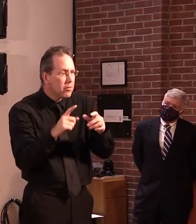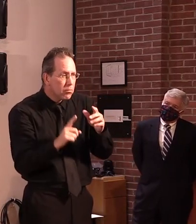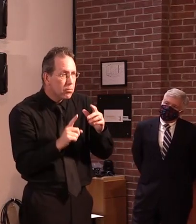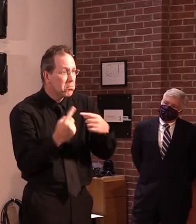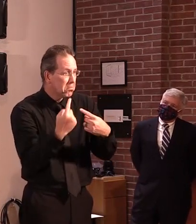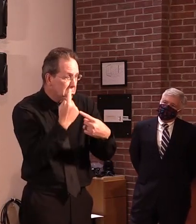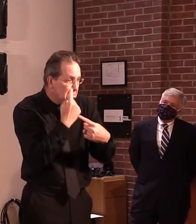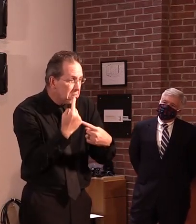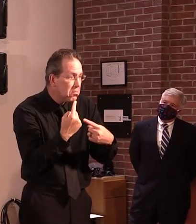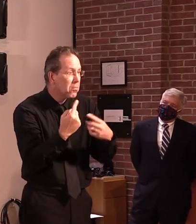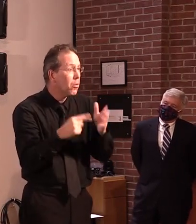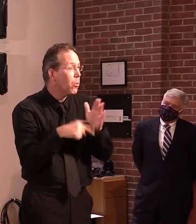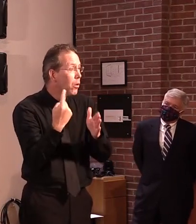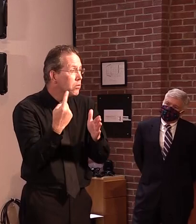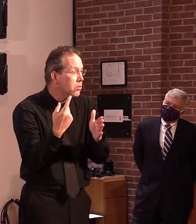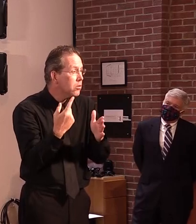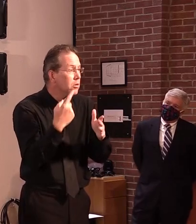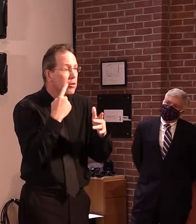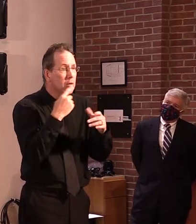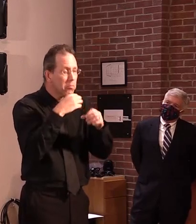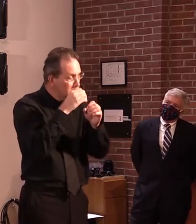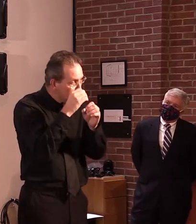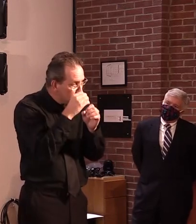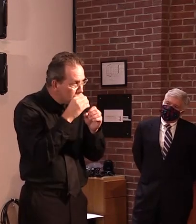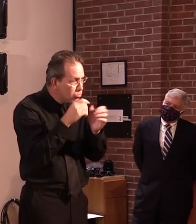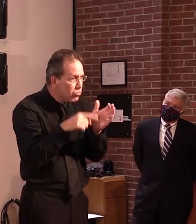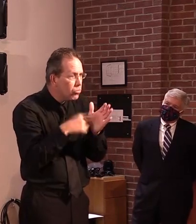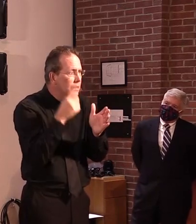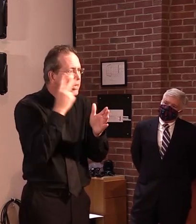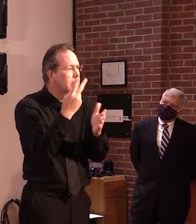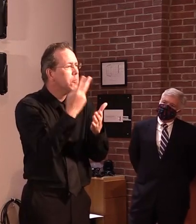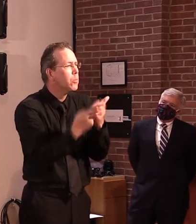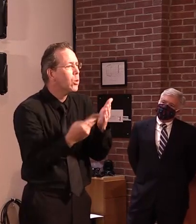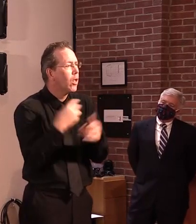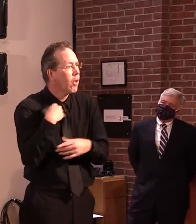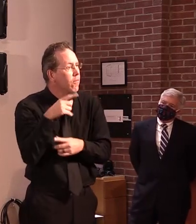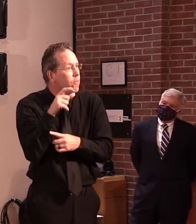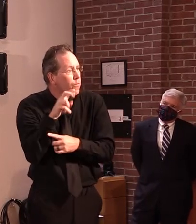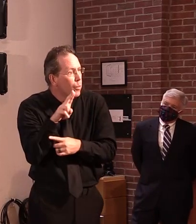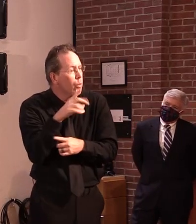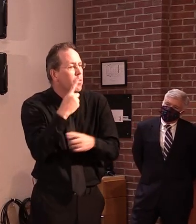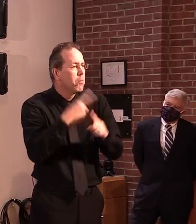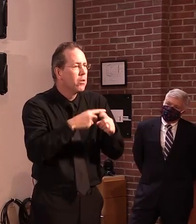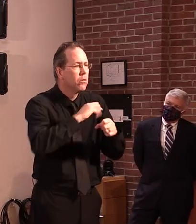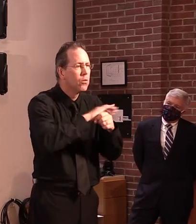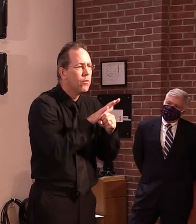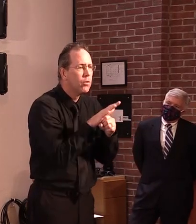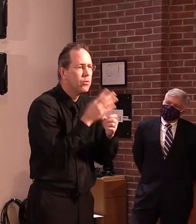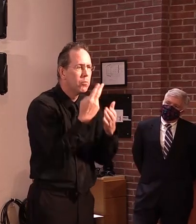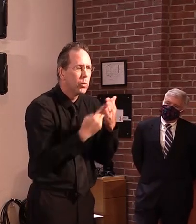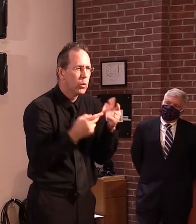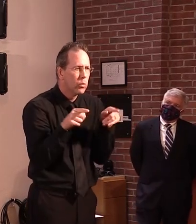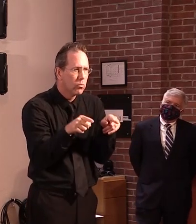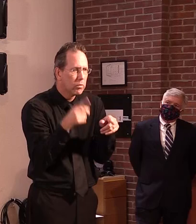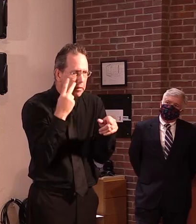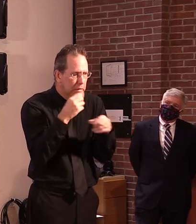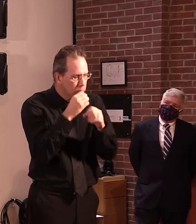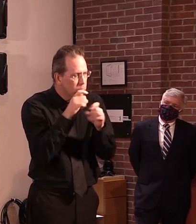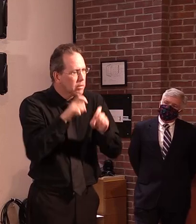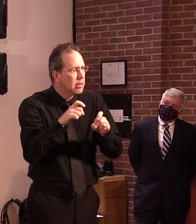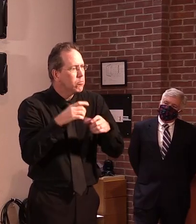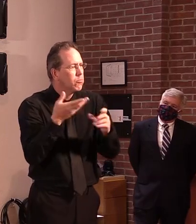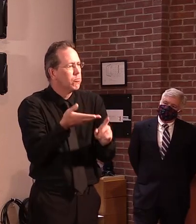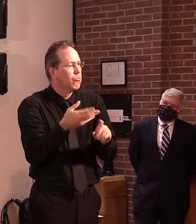that would be our goal. And that's rolling out very quickly, so more to come on that when we have